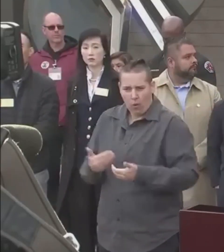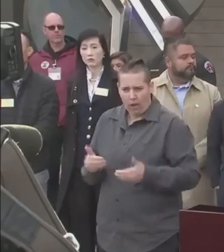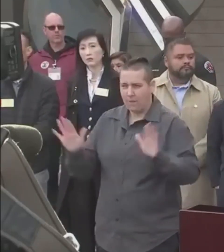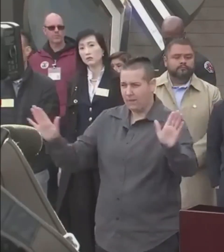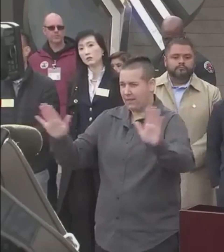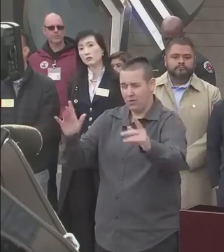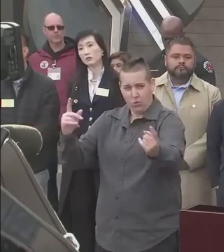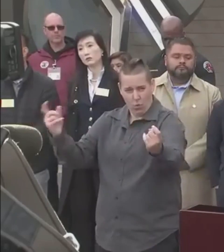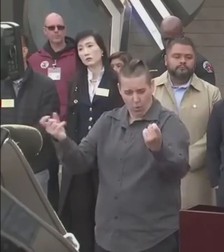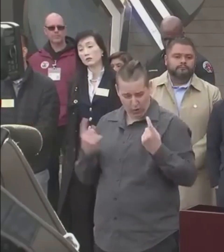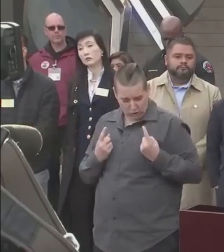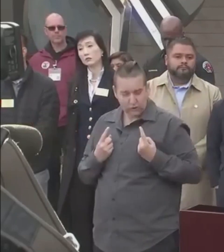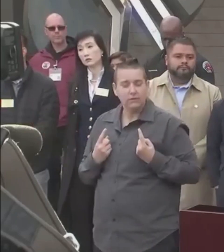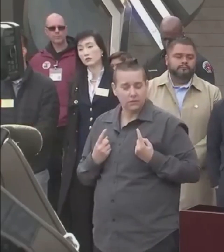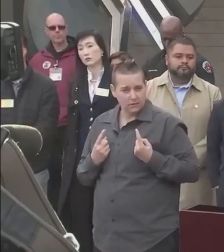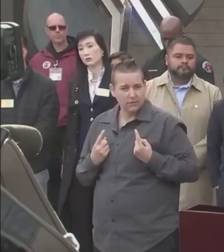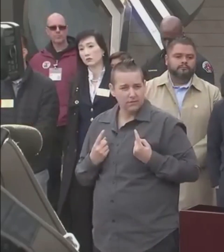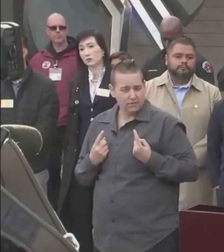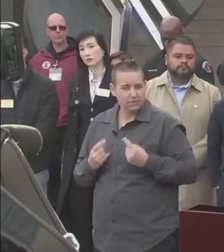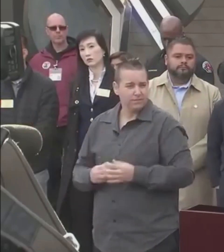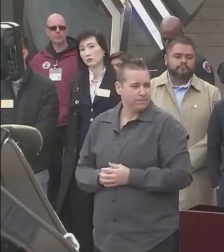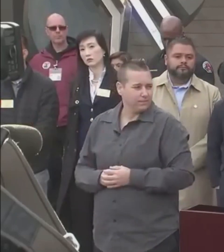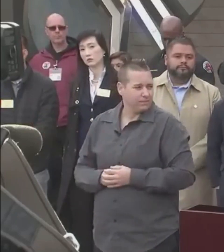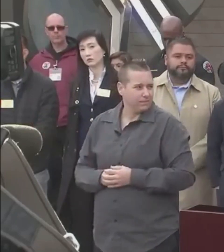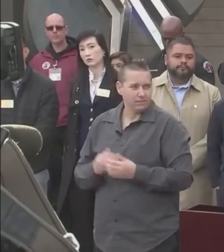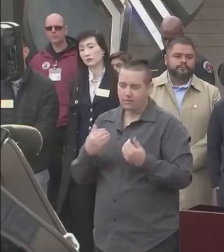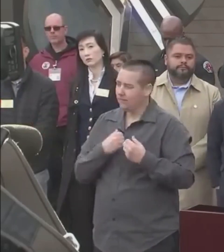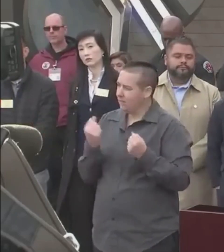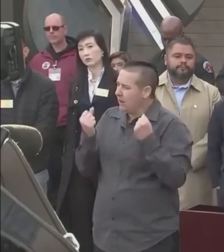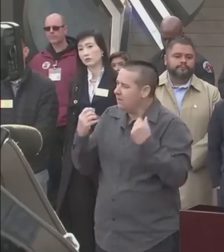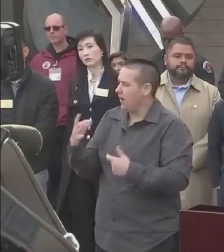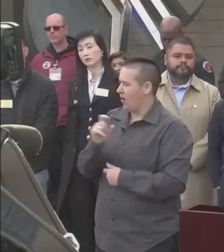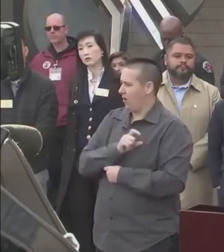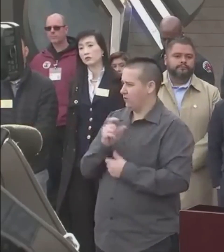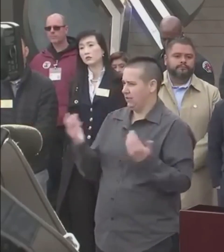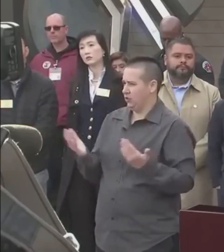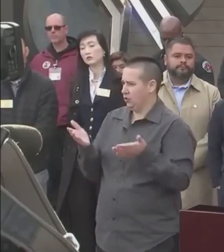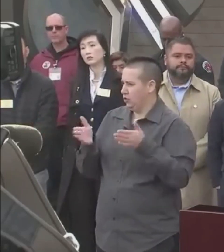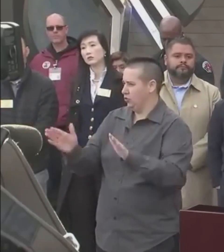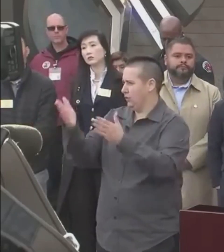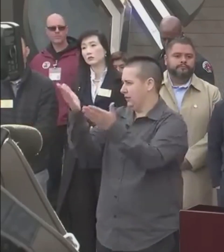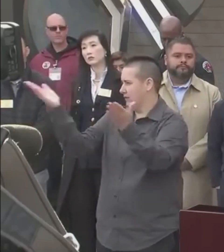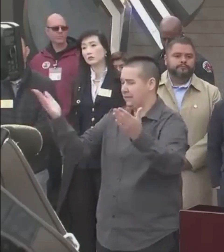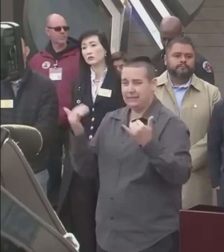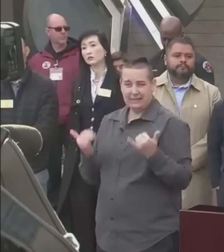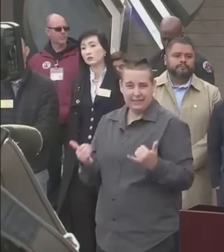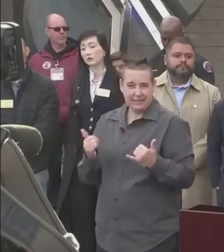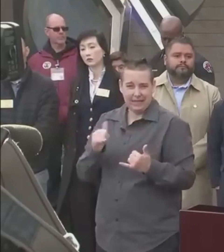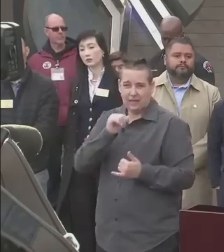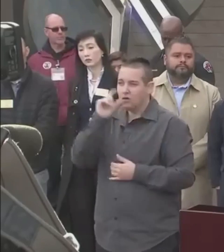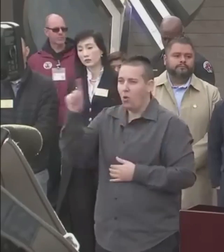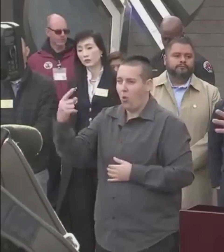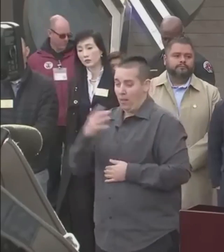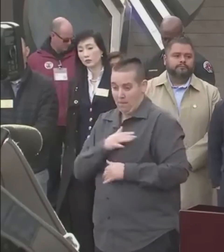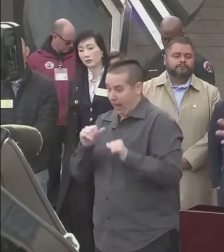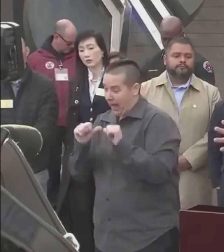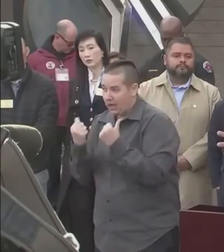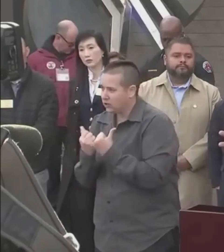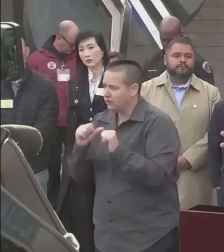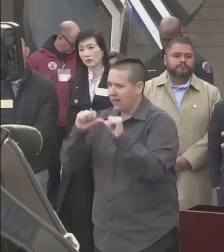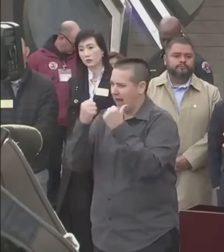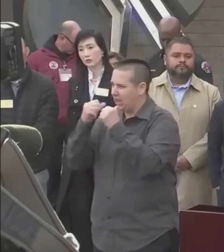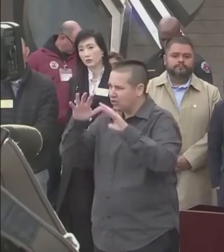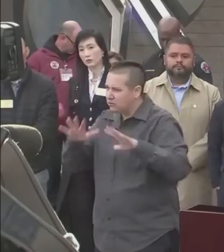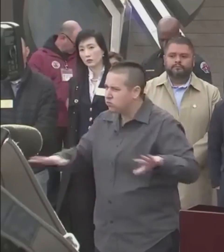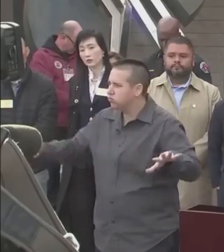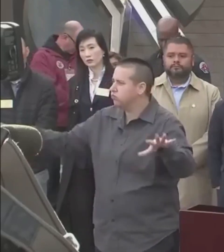in Monterey Park on a few days of Lunar New Year festivities. We should pulverize the ascent of disdain and narrow-mindedness at whatever point and